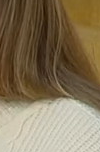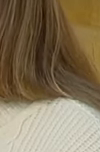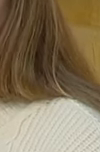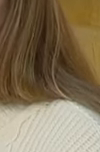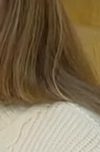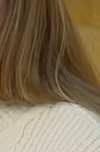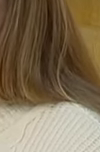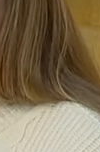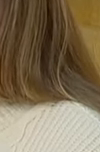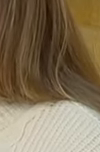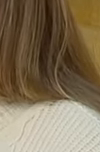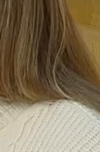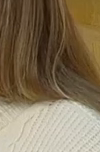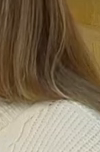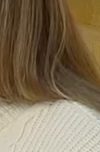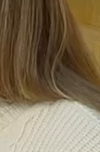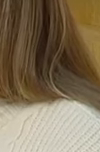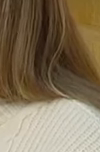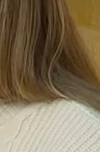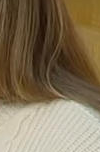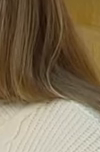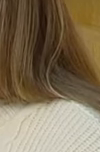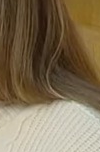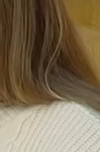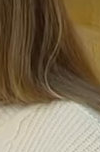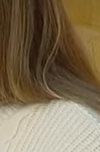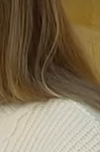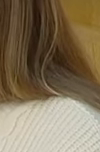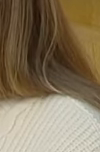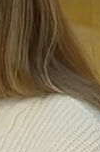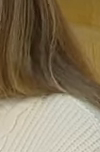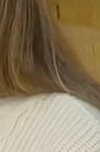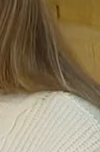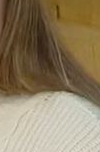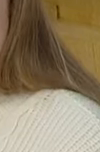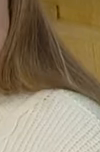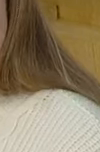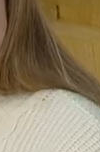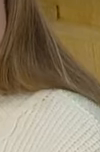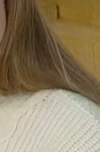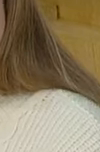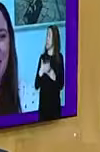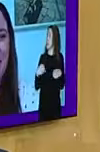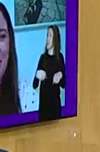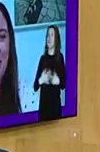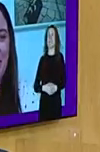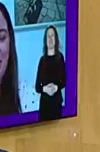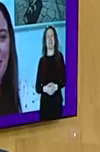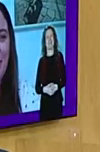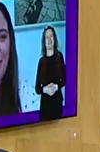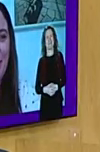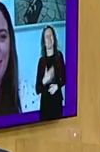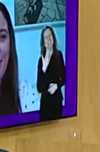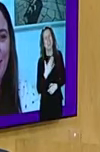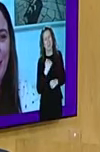that we need to make better across the whole. And that's how I've ended up here. Thank you,